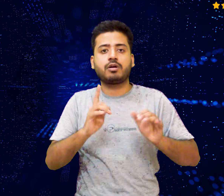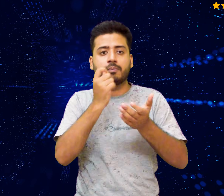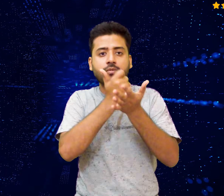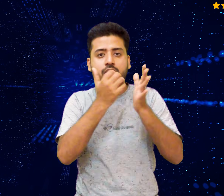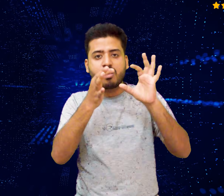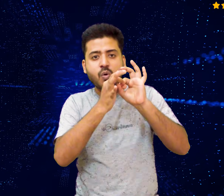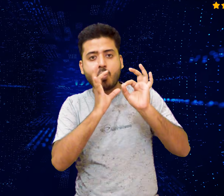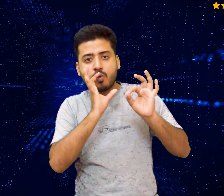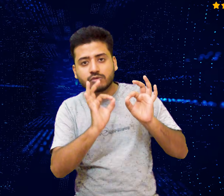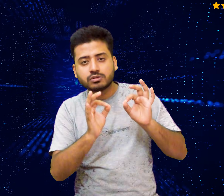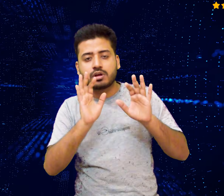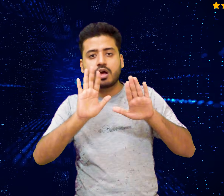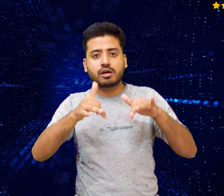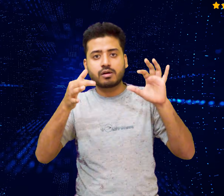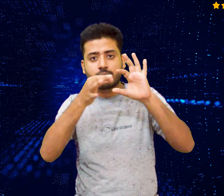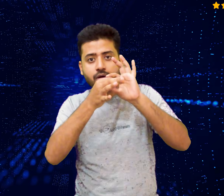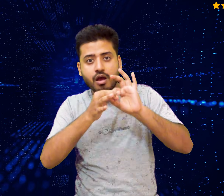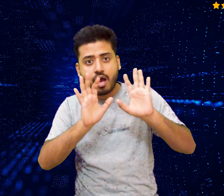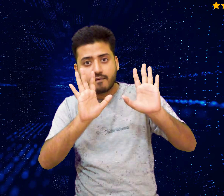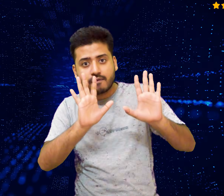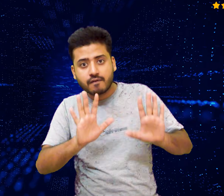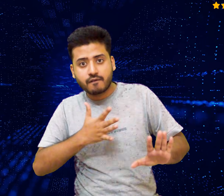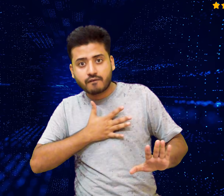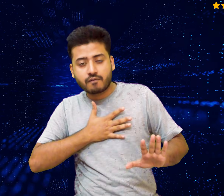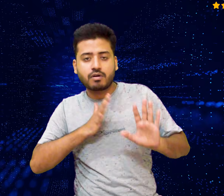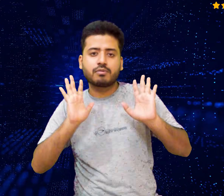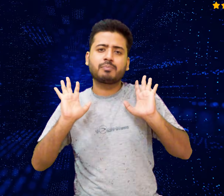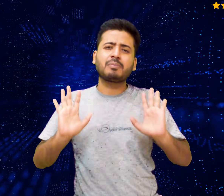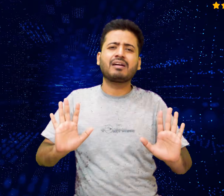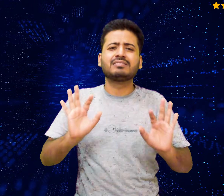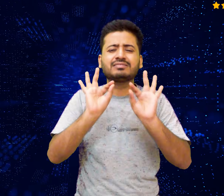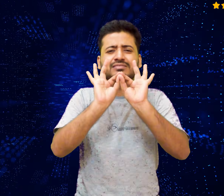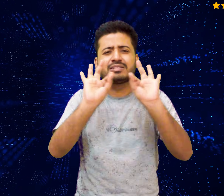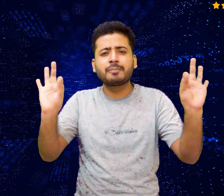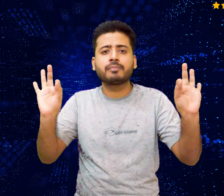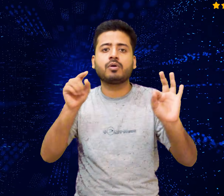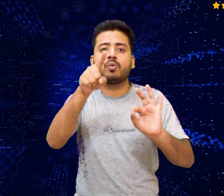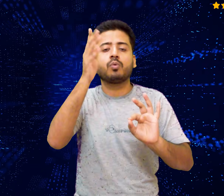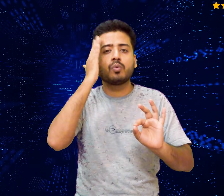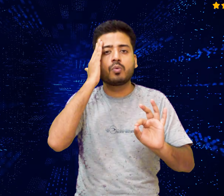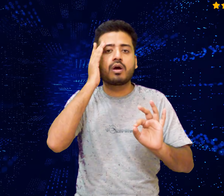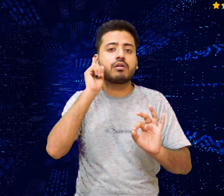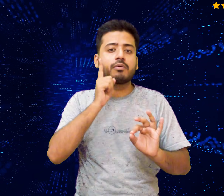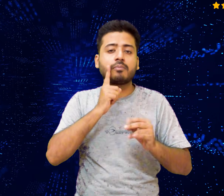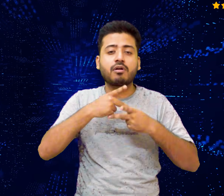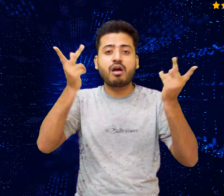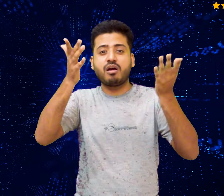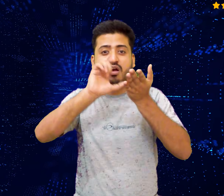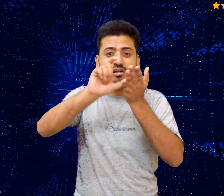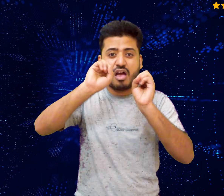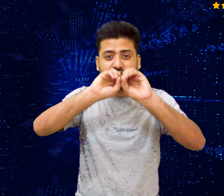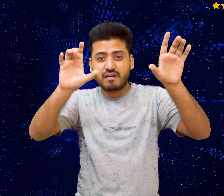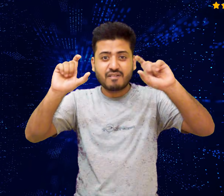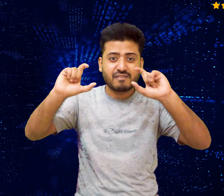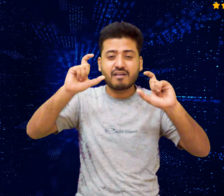as authenticator apps, e.g., Google Authenticator, Authy, Hardware security keys,